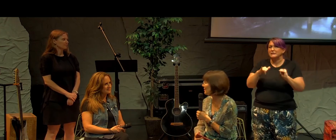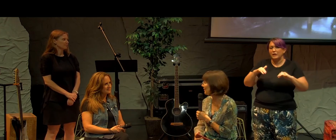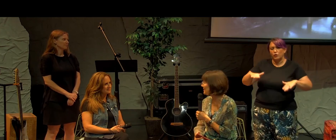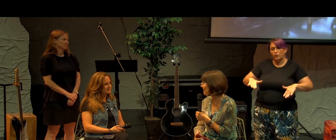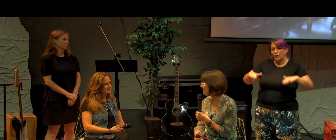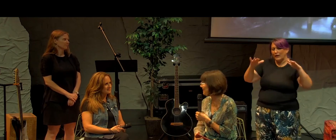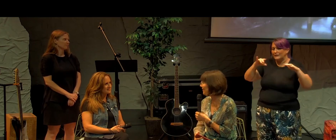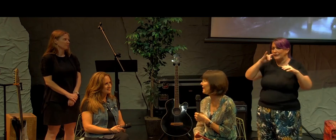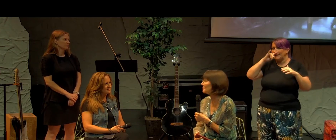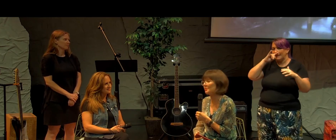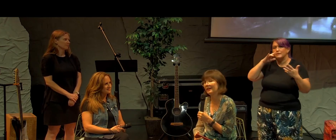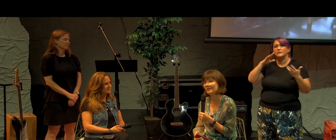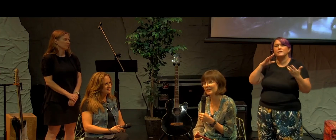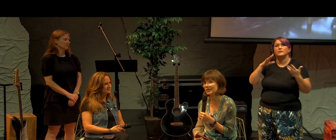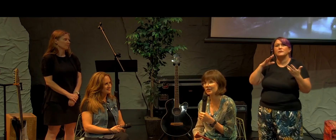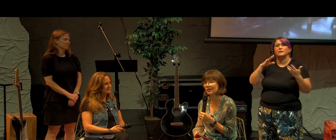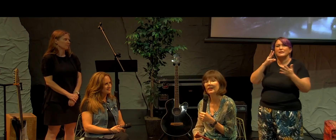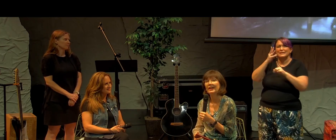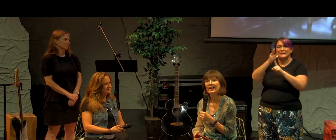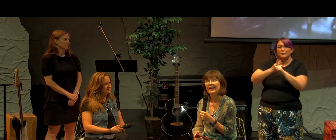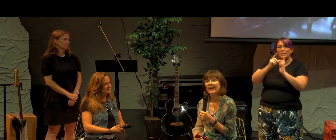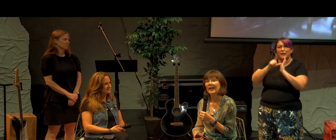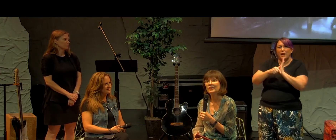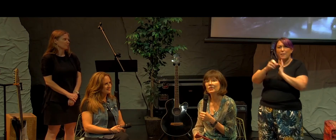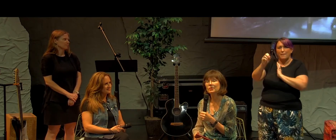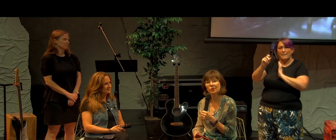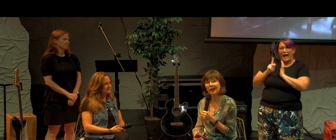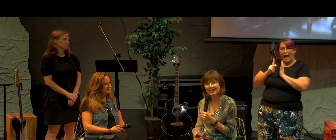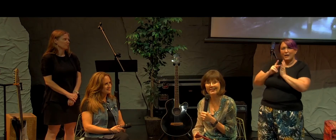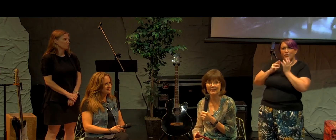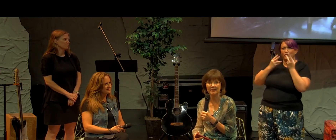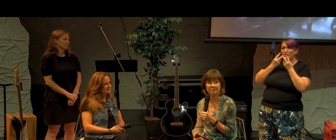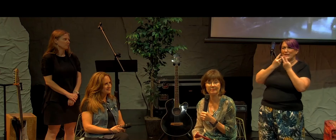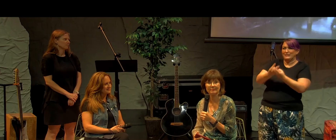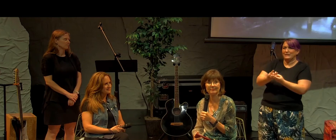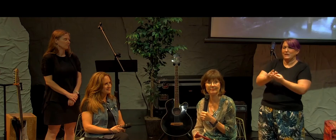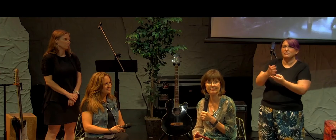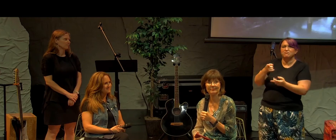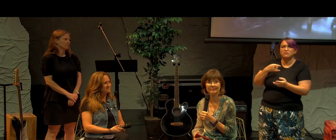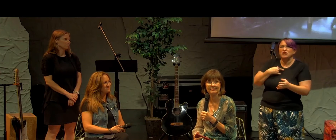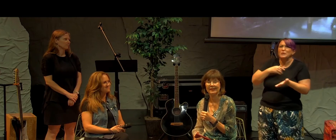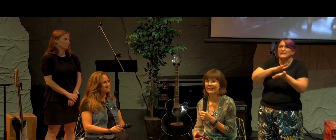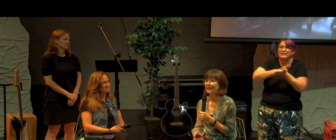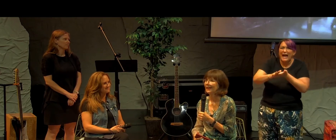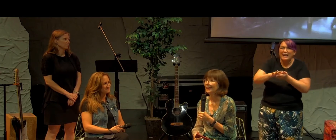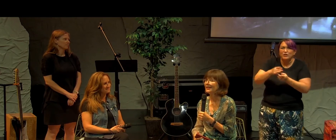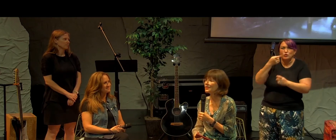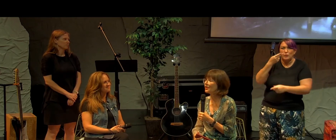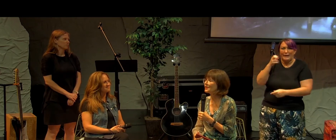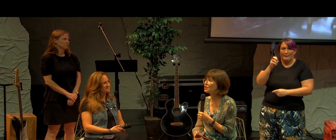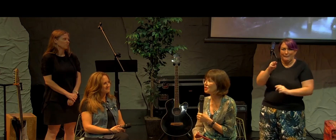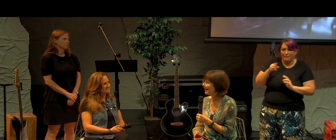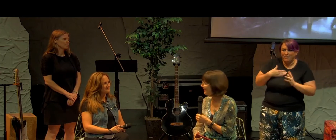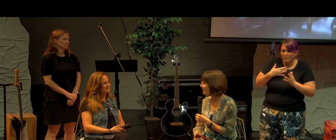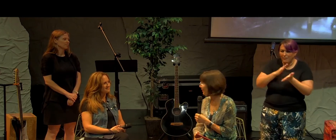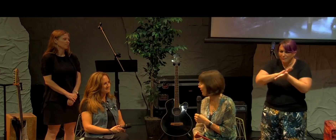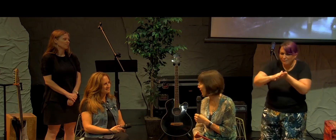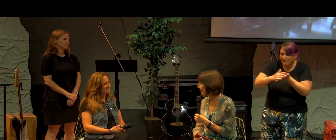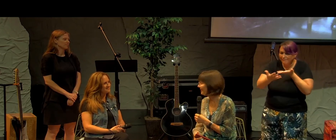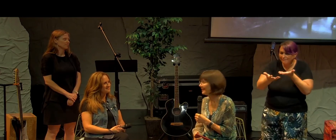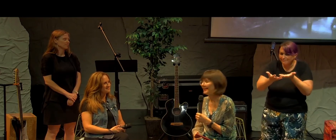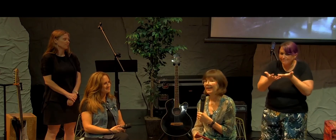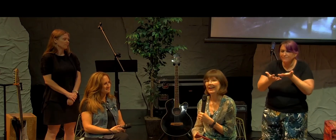each other. 6 months later, he comes back and visits her. And she was so nice to him. He saw this change in